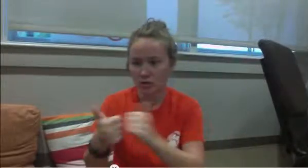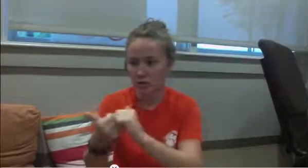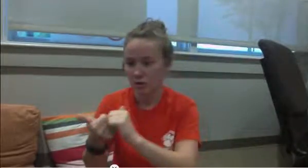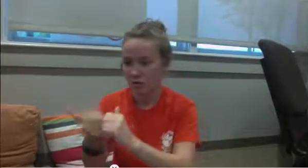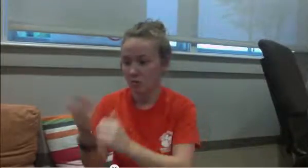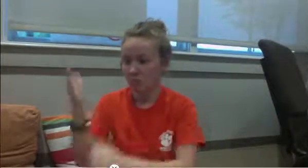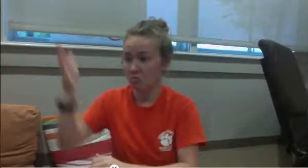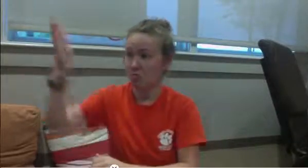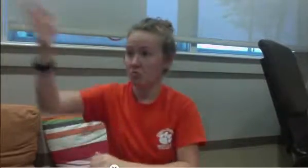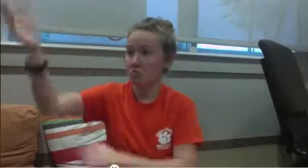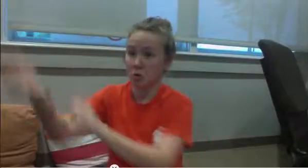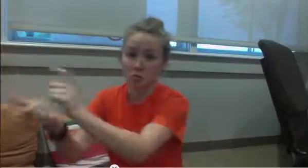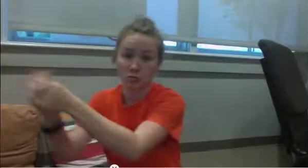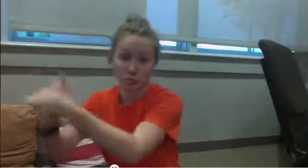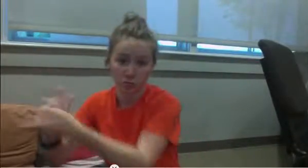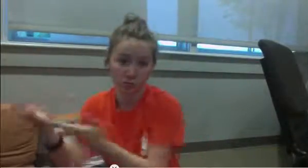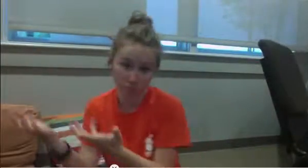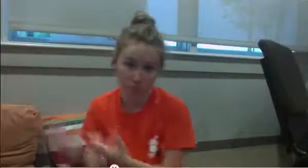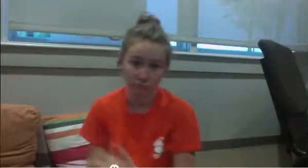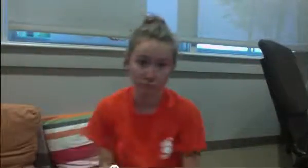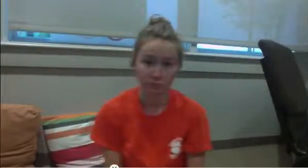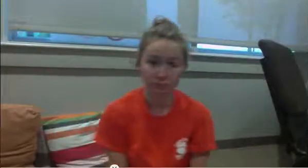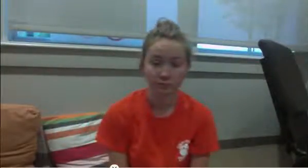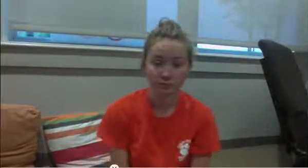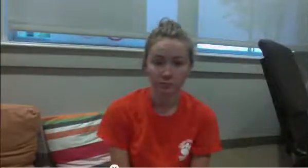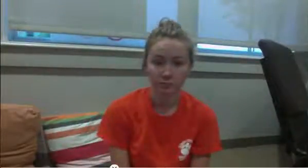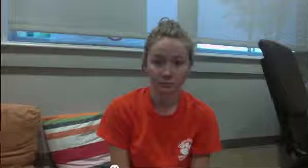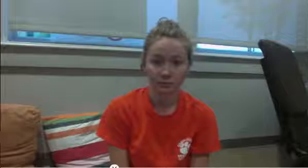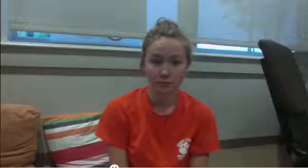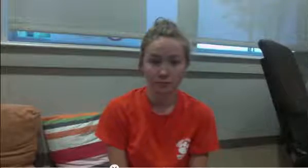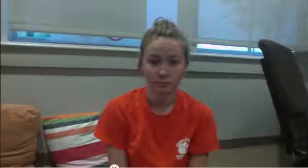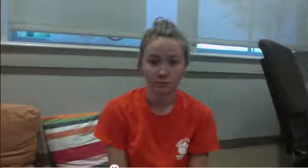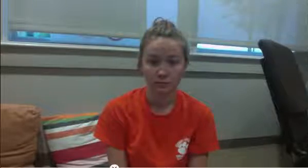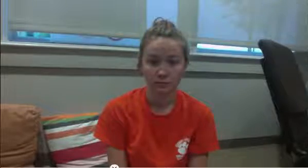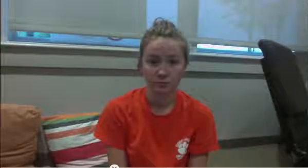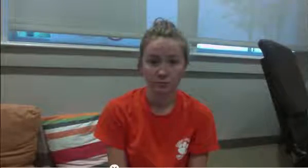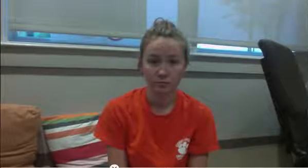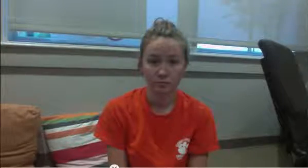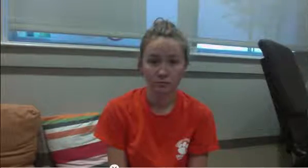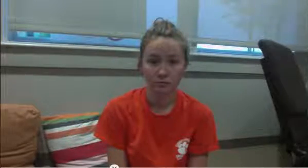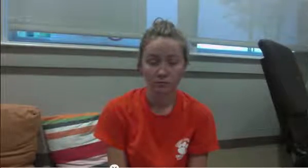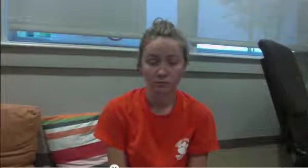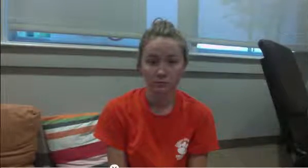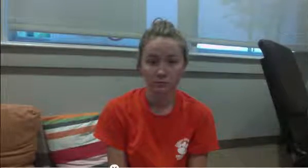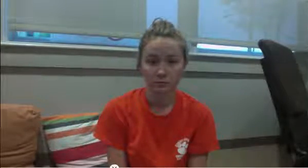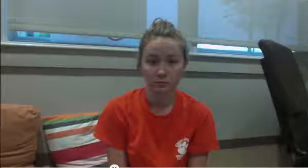We want to know how everything began, how it gradually changed, and maybe what will happen in the future.